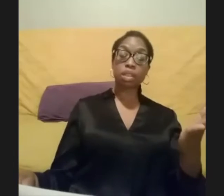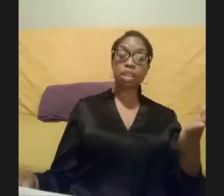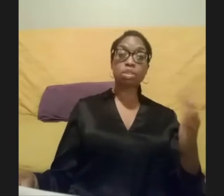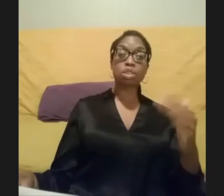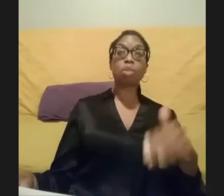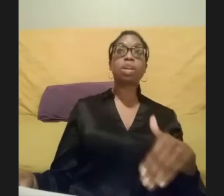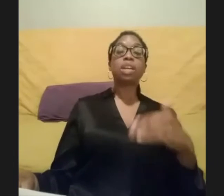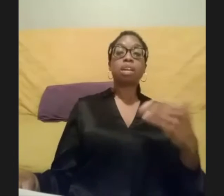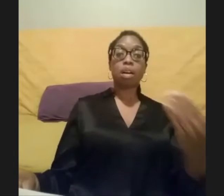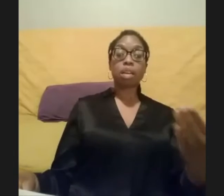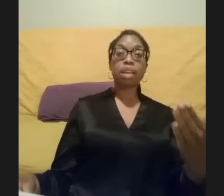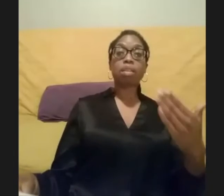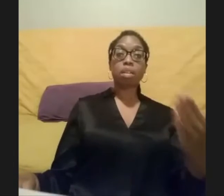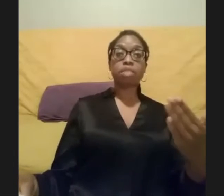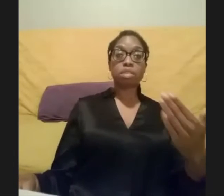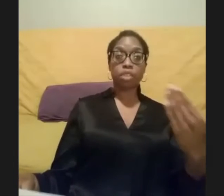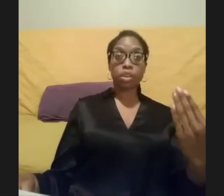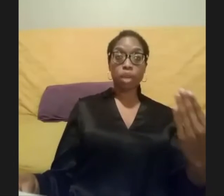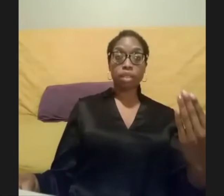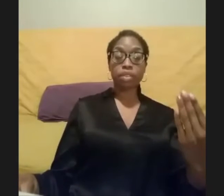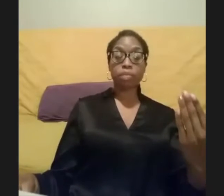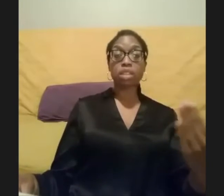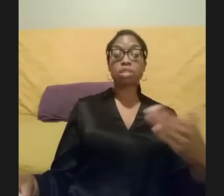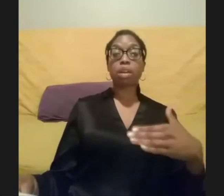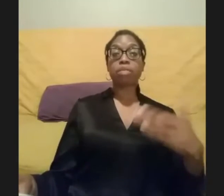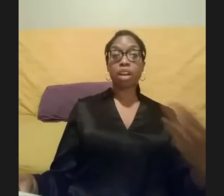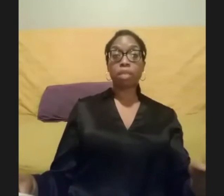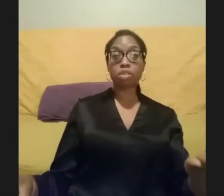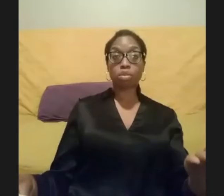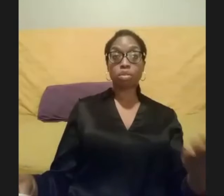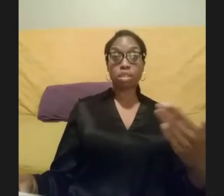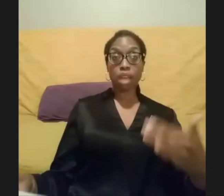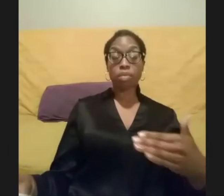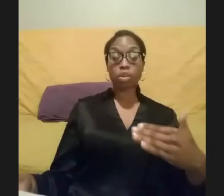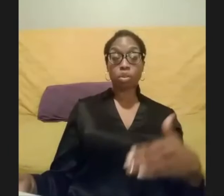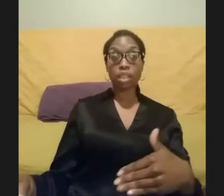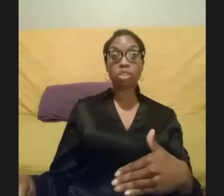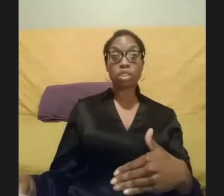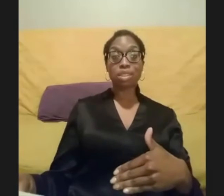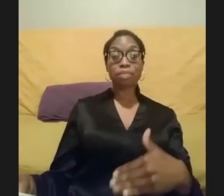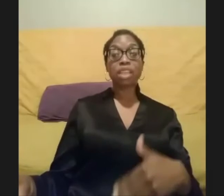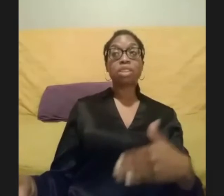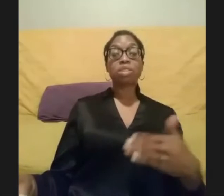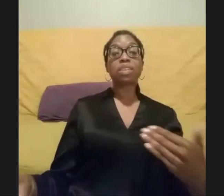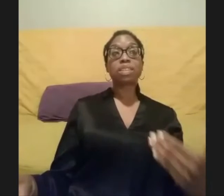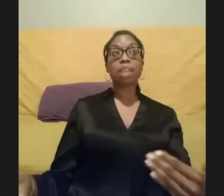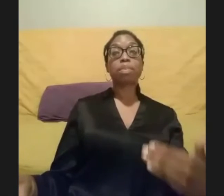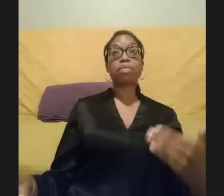cancers. So again, all of this is very relevant because there are environmental documented correlations. There's even a type of